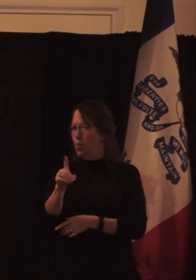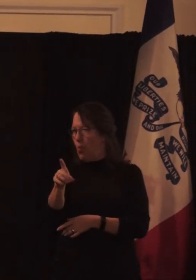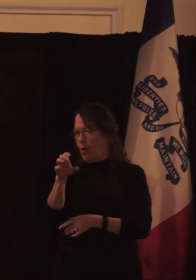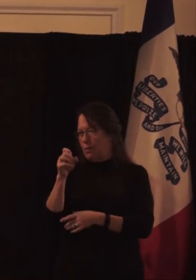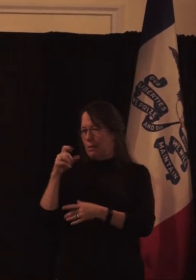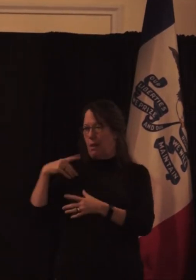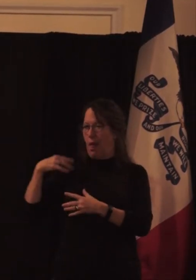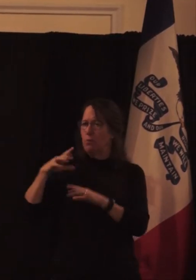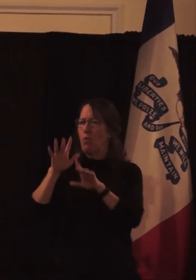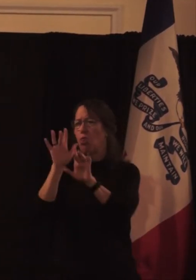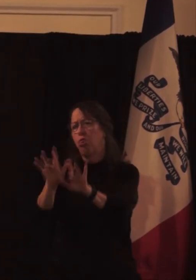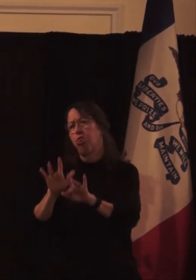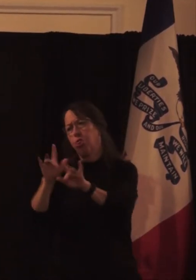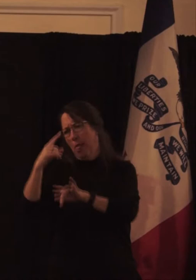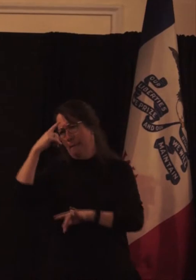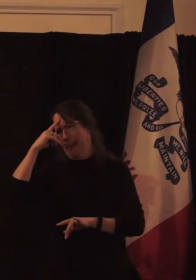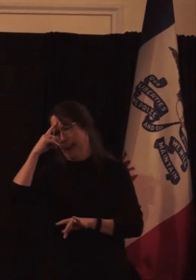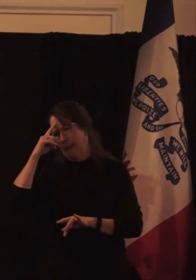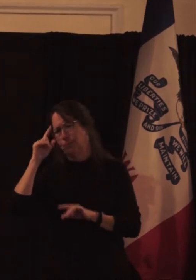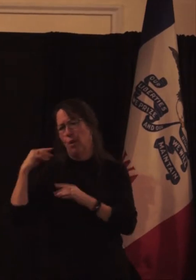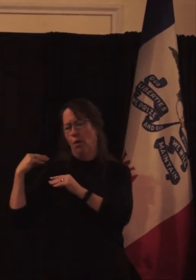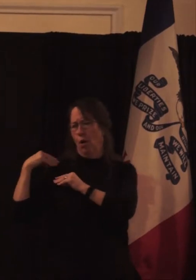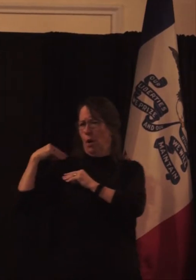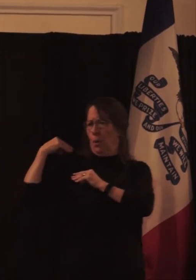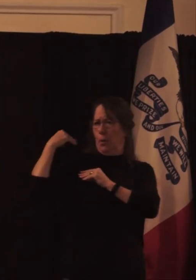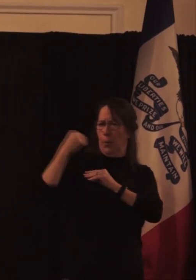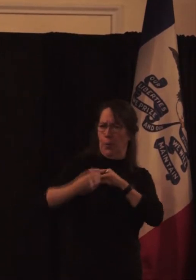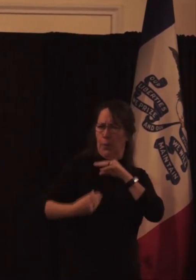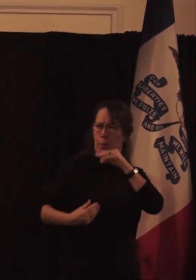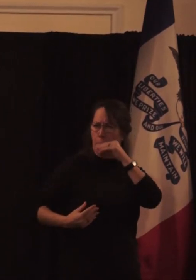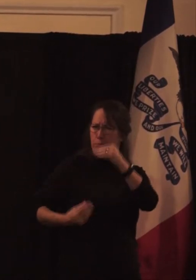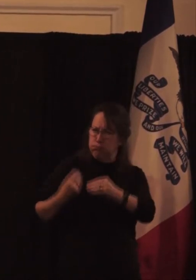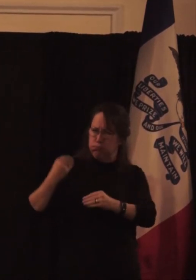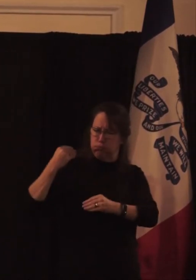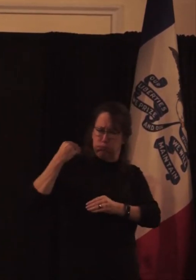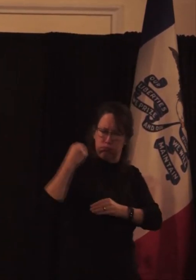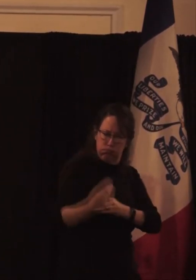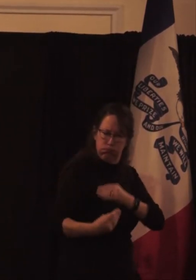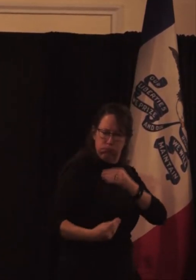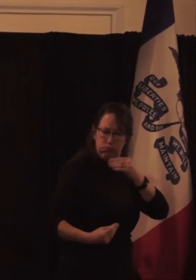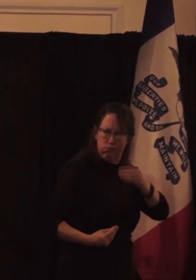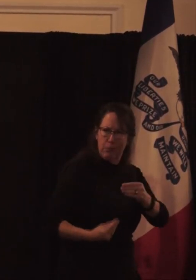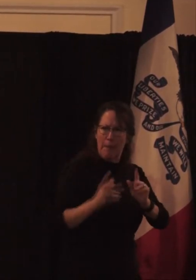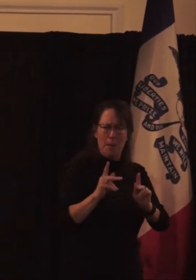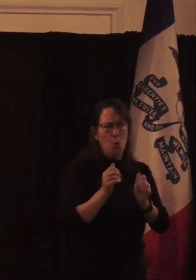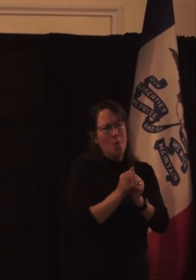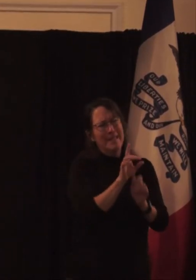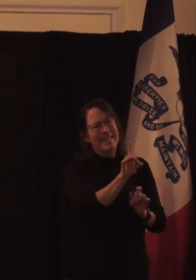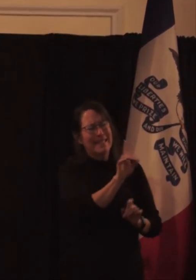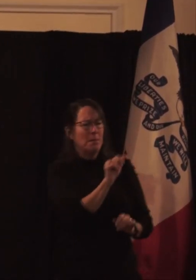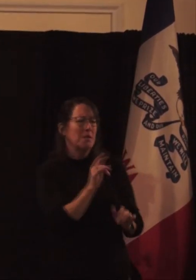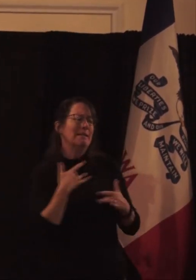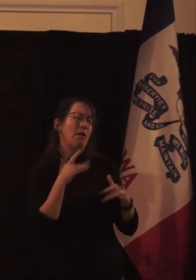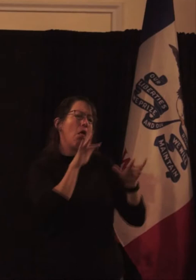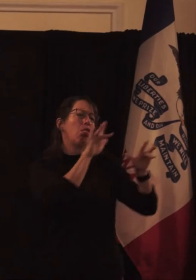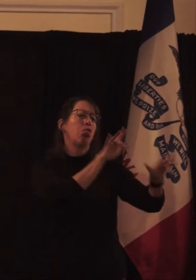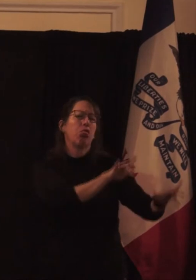sympathetic mindset passed down from generation to generation against persons with